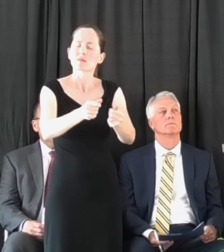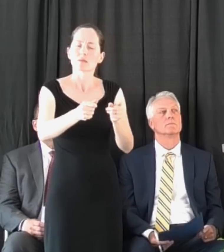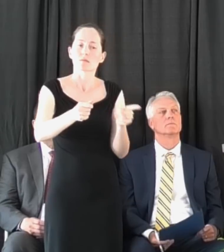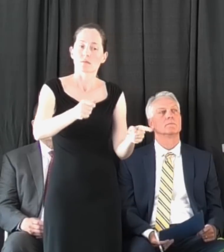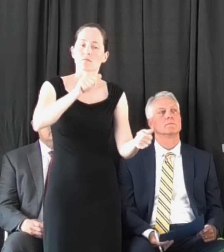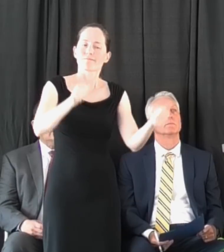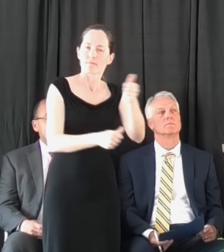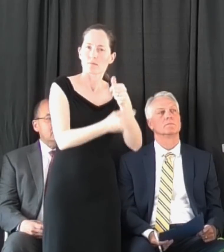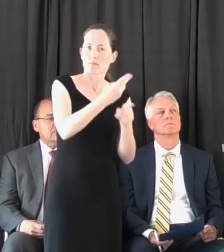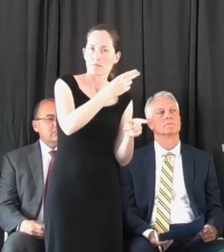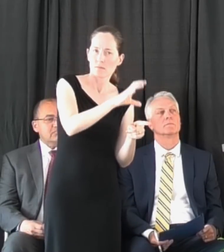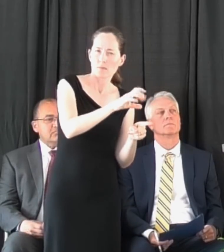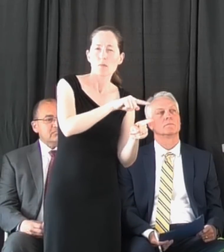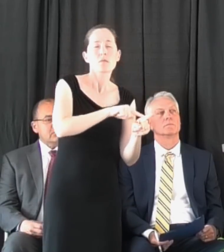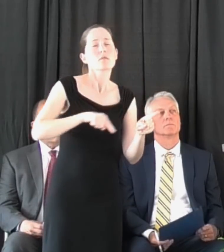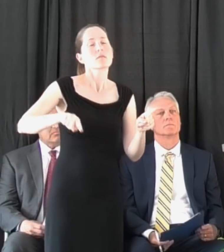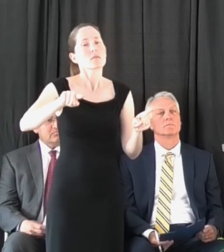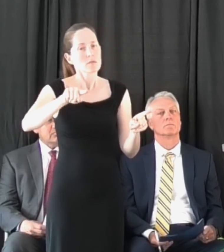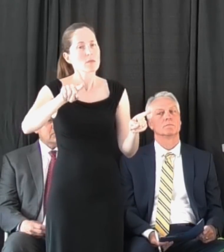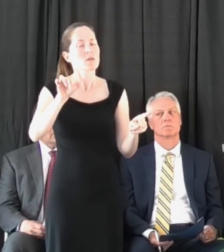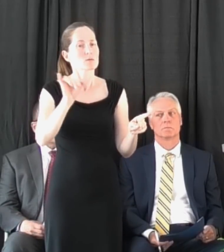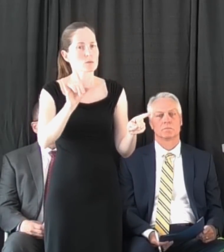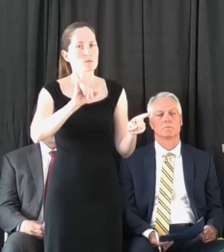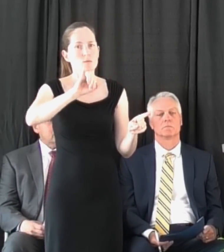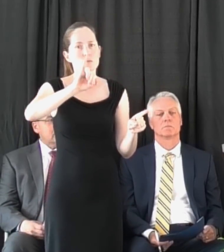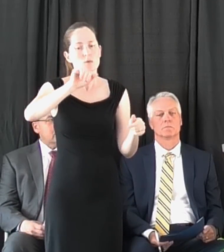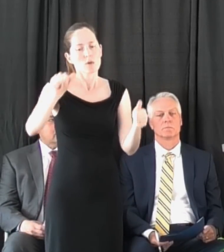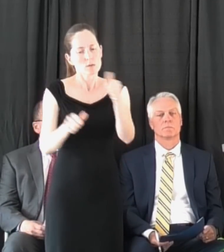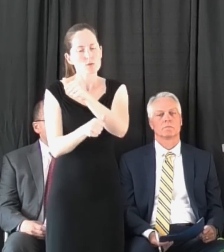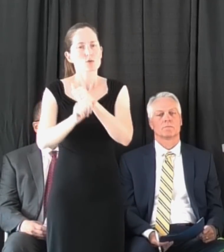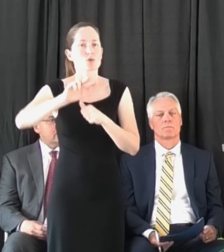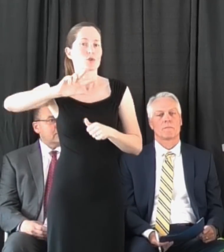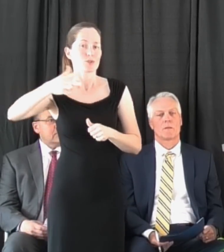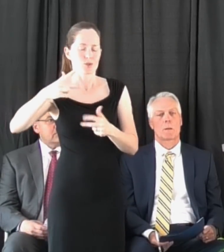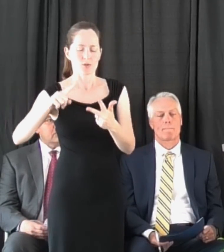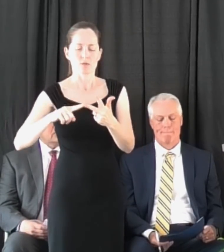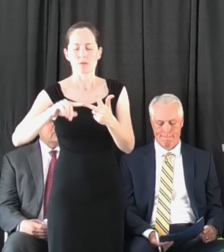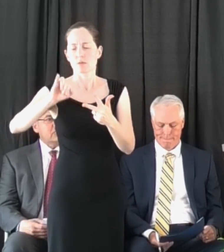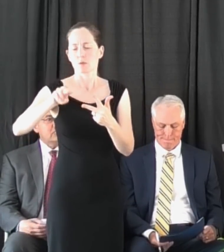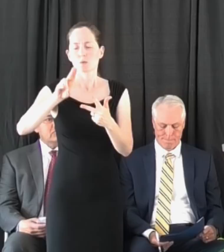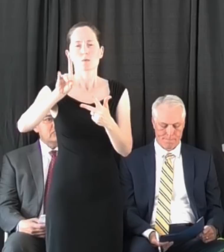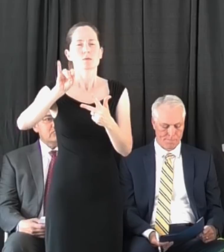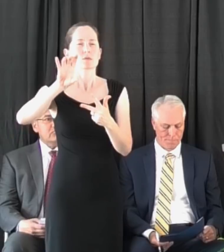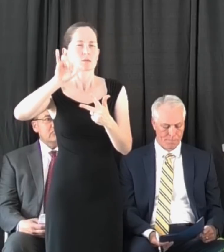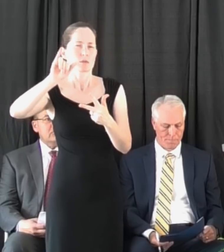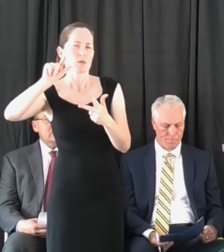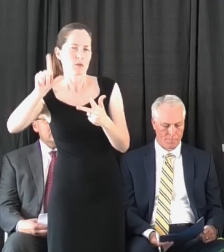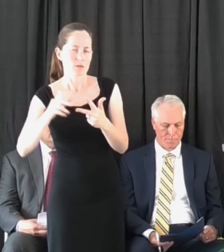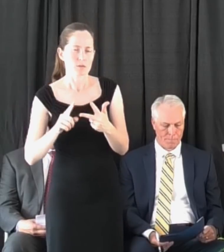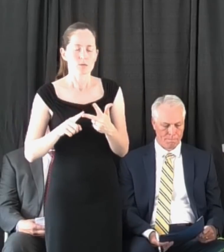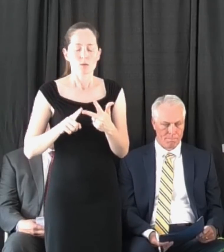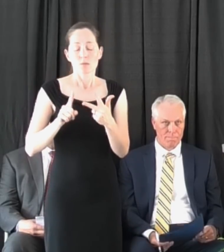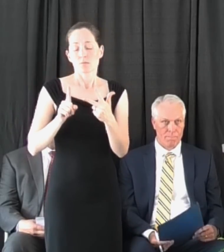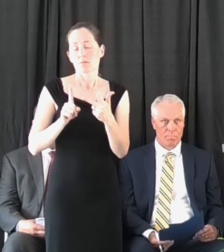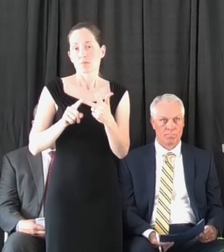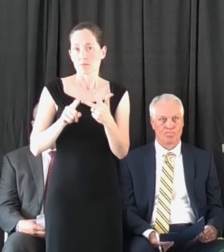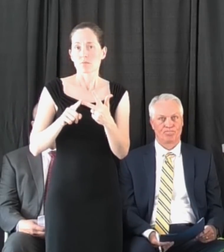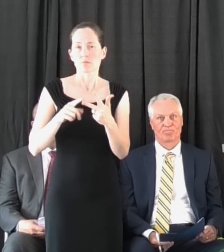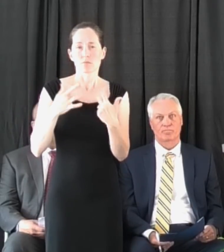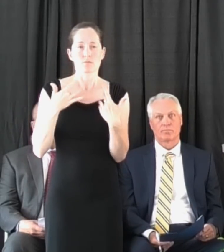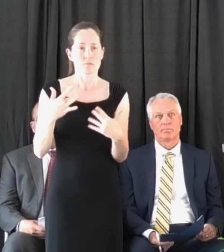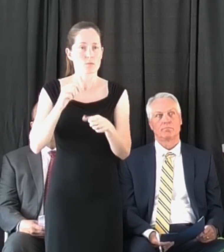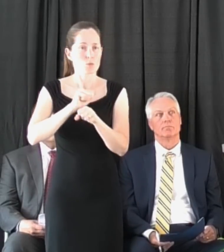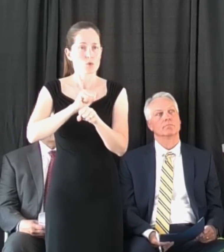the third branch of government, the judicial branch of government. The judiciary works in cooperation